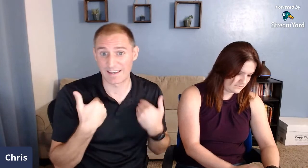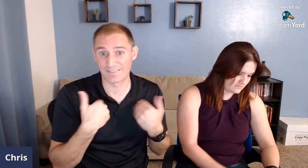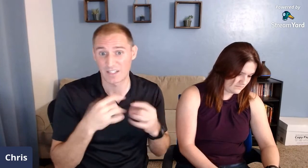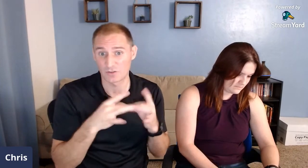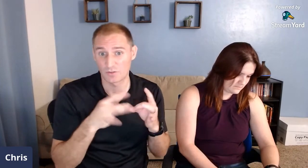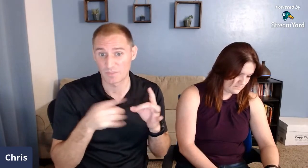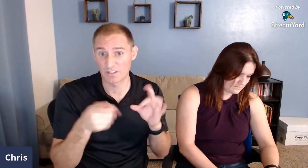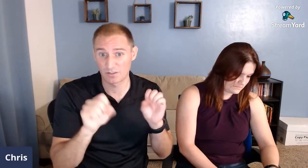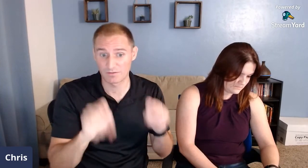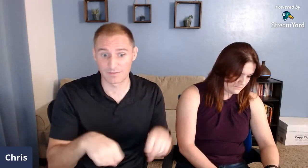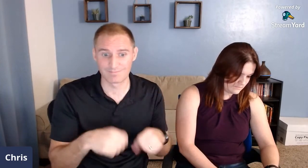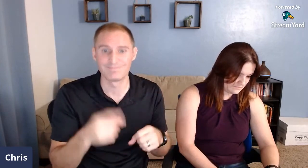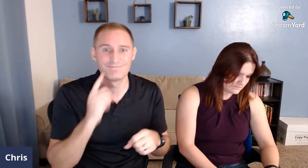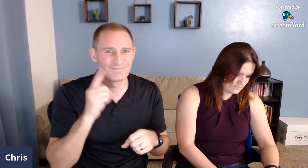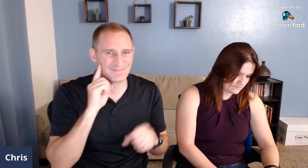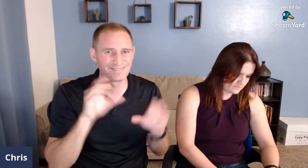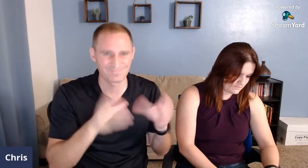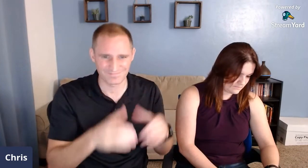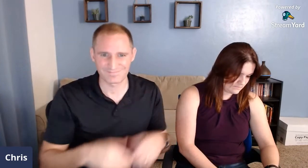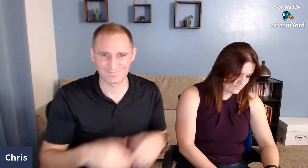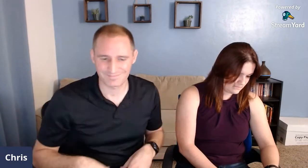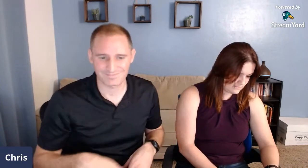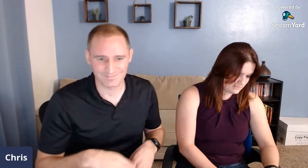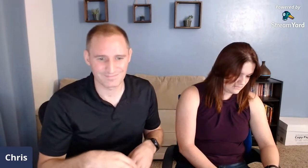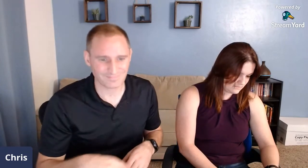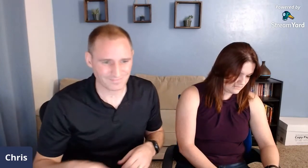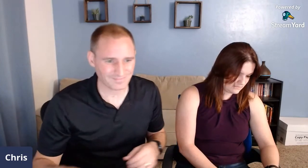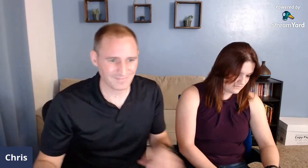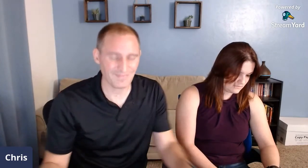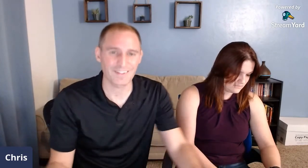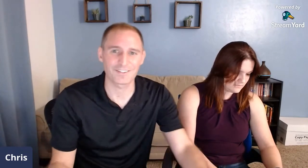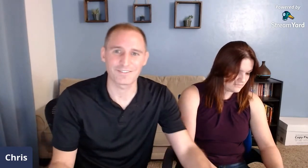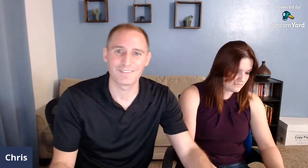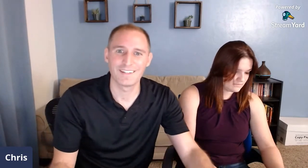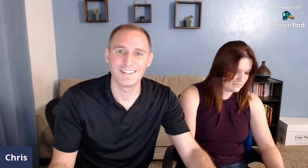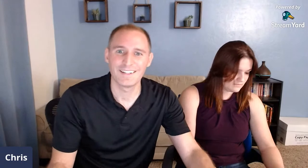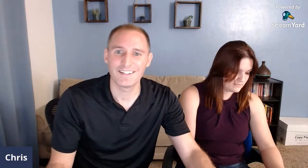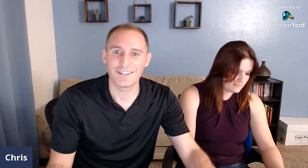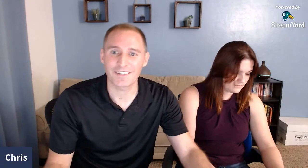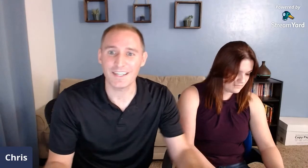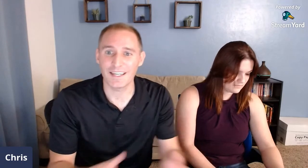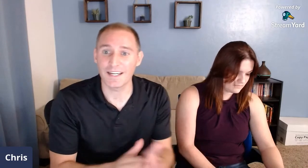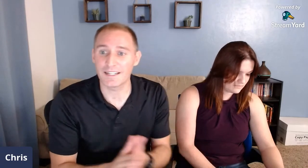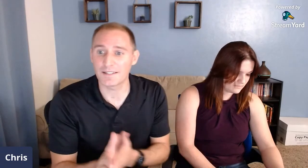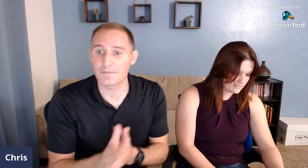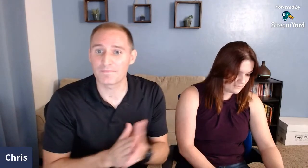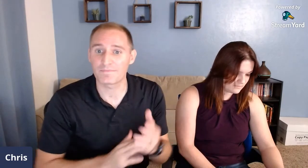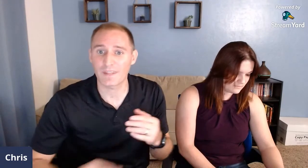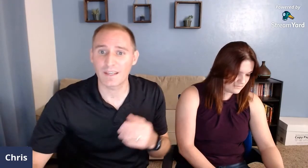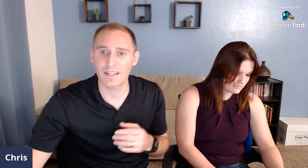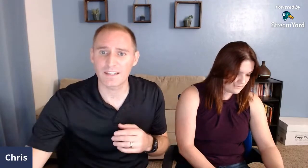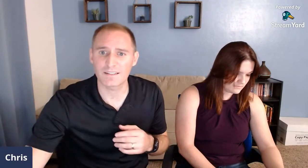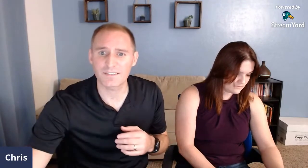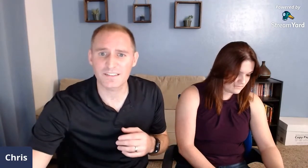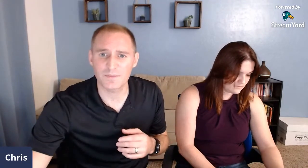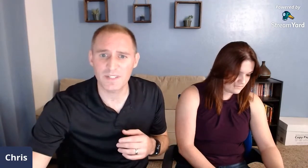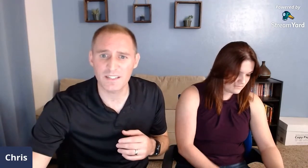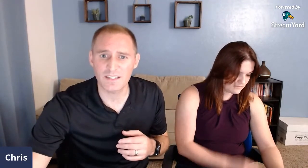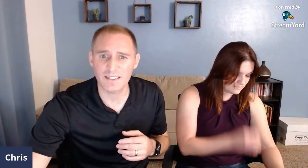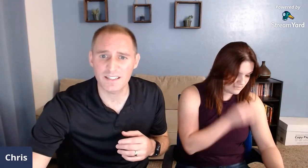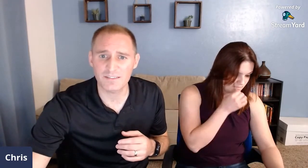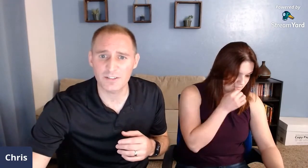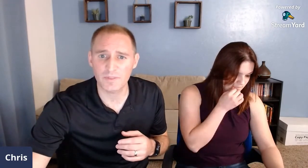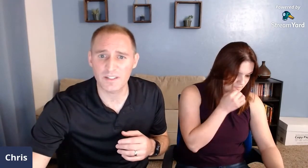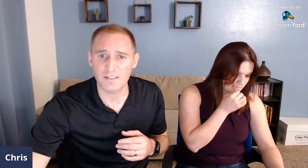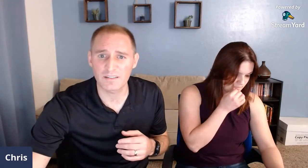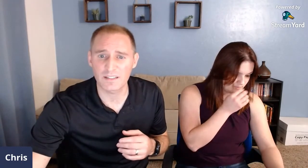meeting. Thank you. Appreciate it. You're welcome. Okay. And looks like